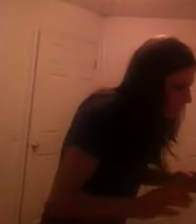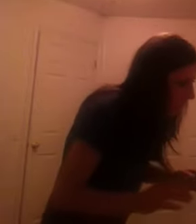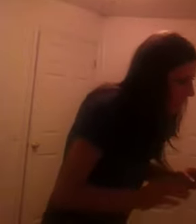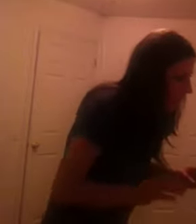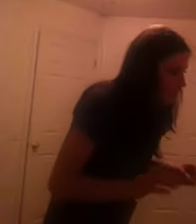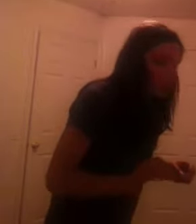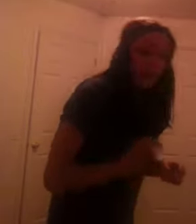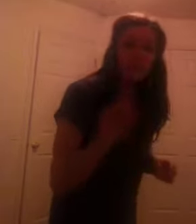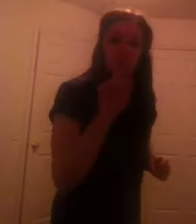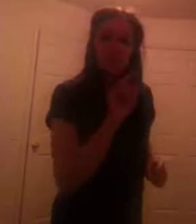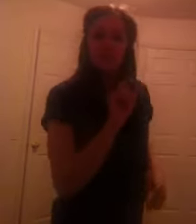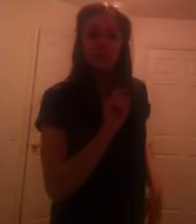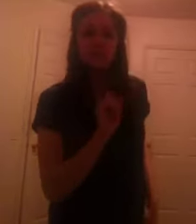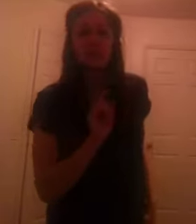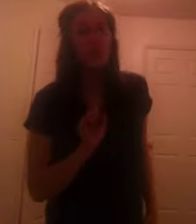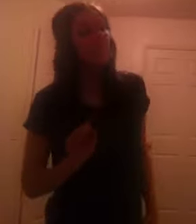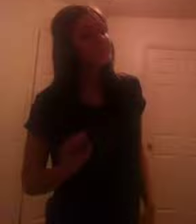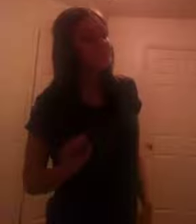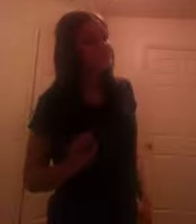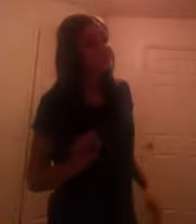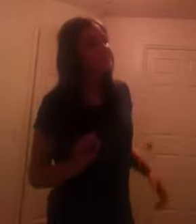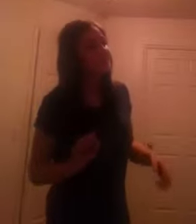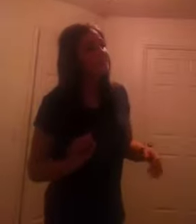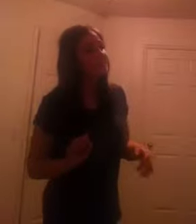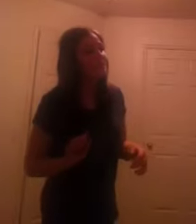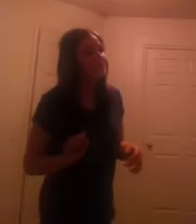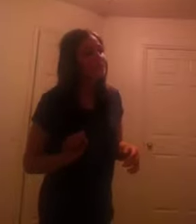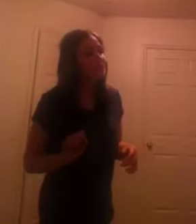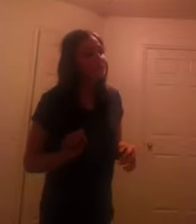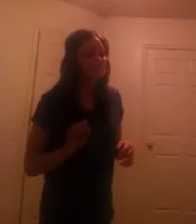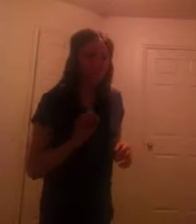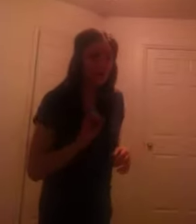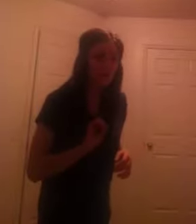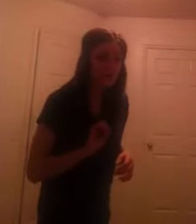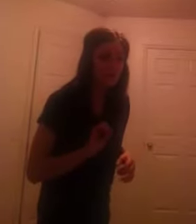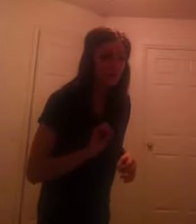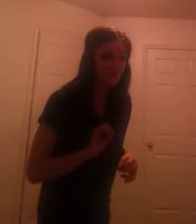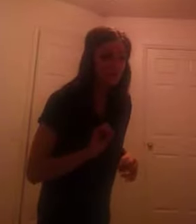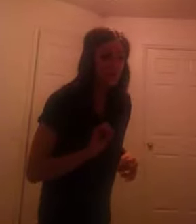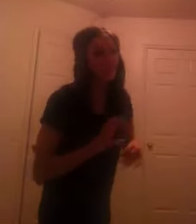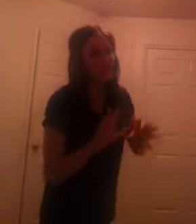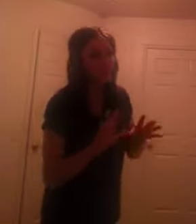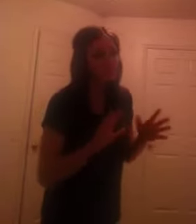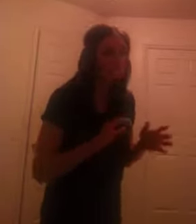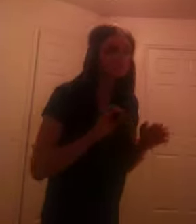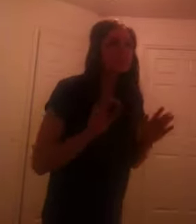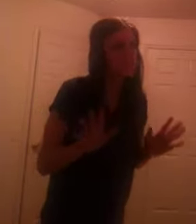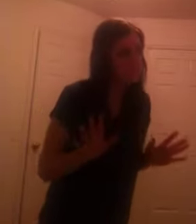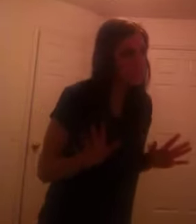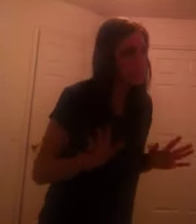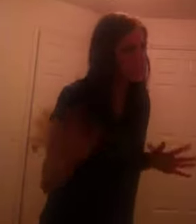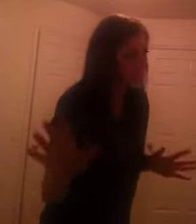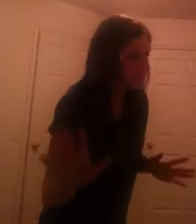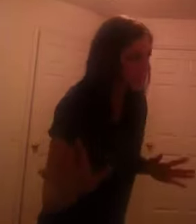down, and what we noticed was that Steve did not have ankles. Well, he did. He had ankles,